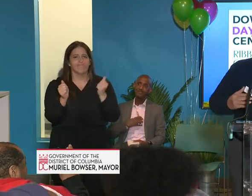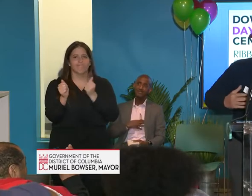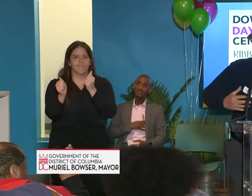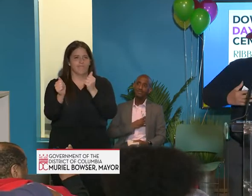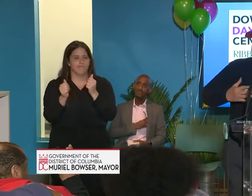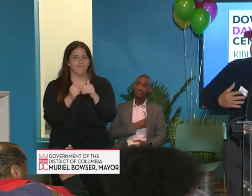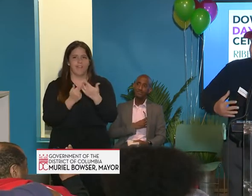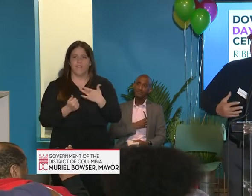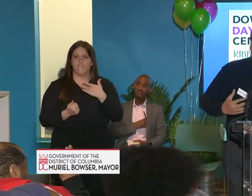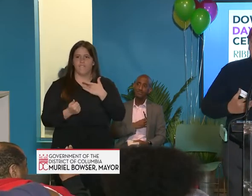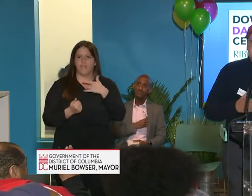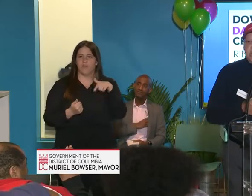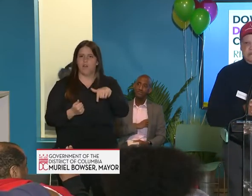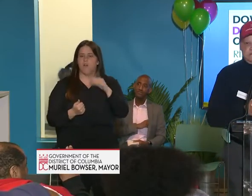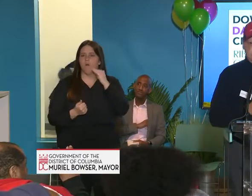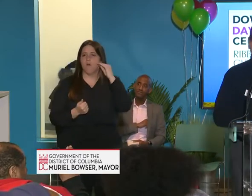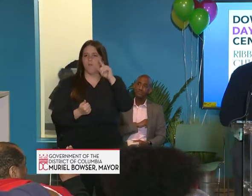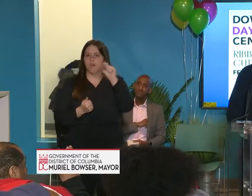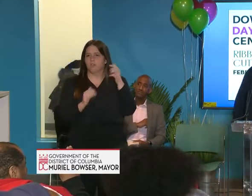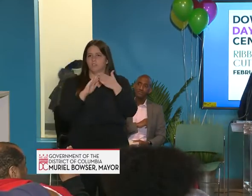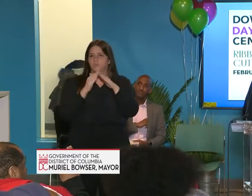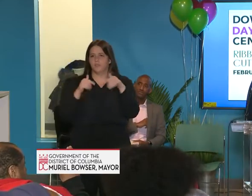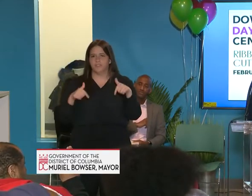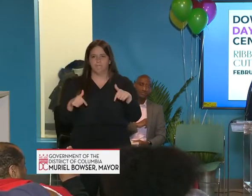That's how I feel about the homelessness community.